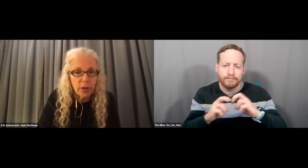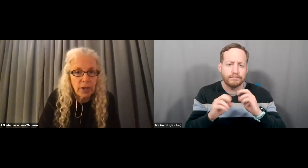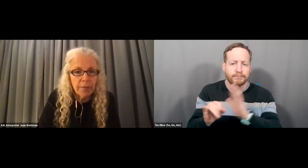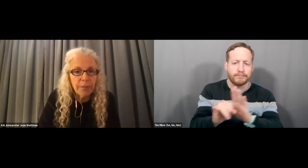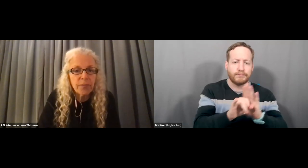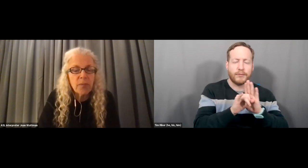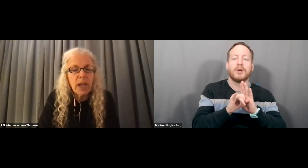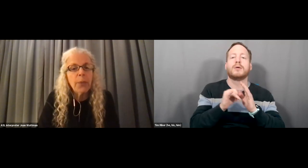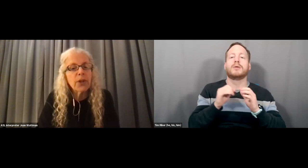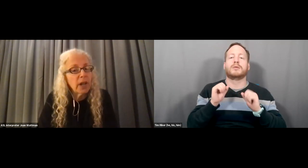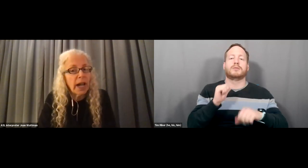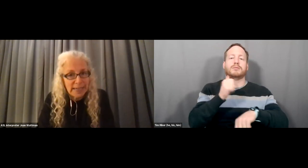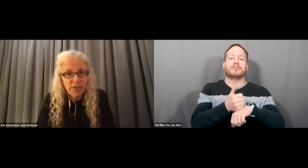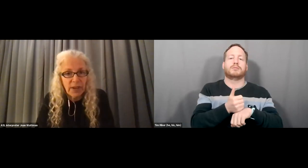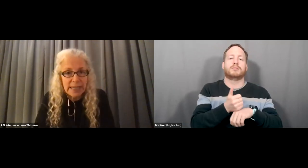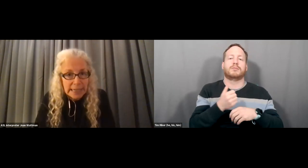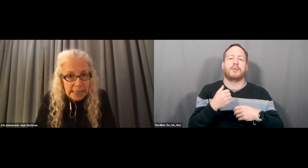underserved, and we could identify the needs